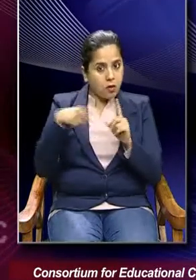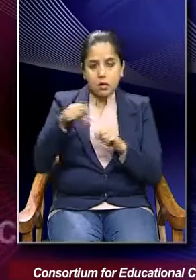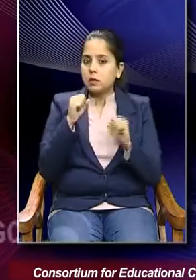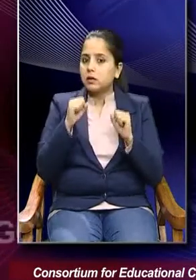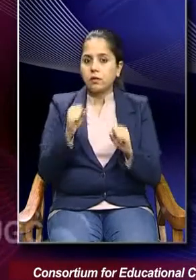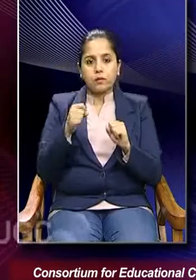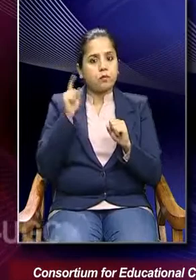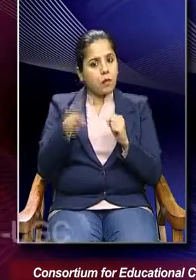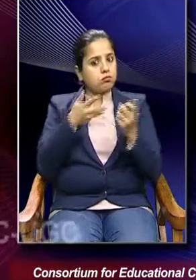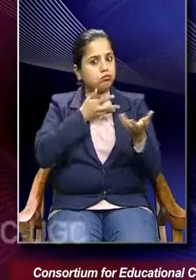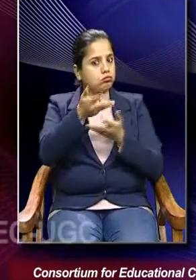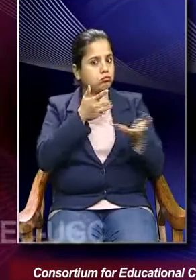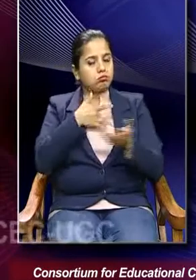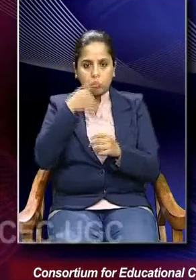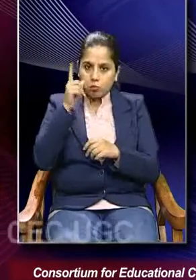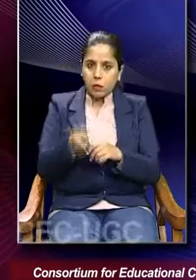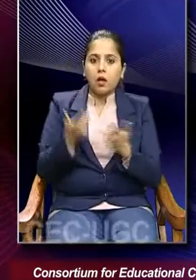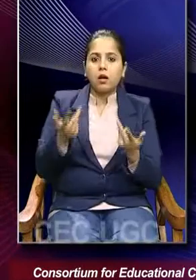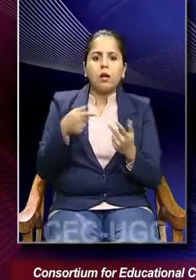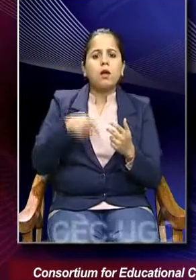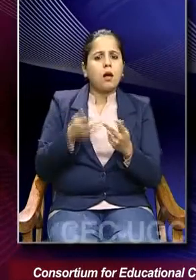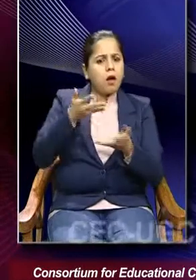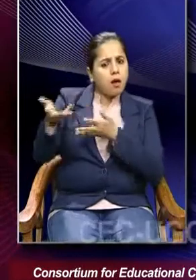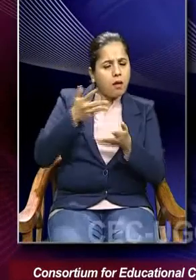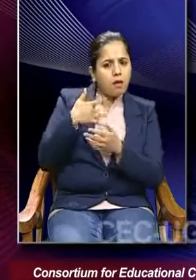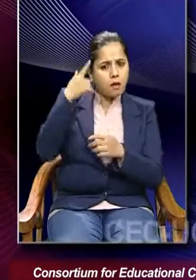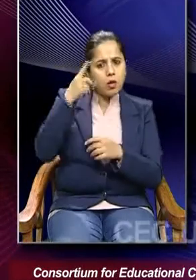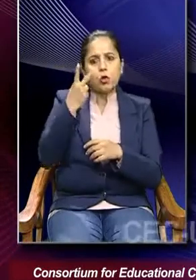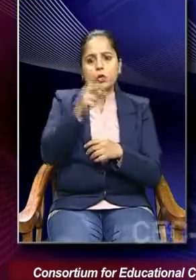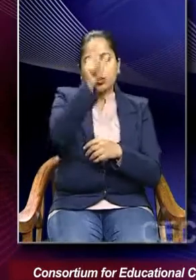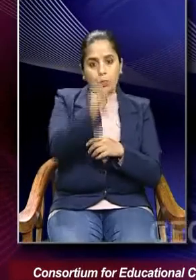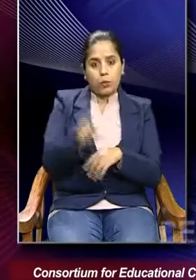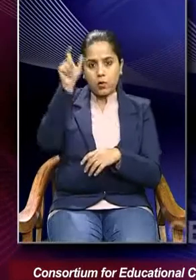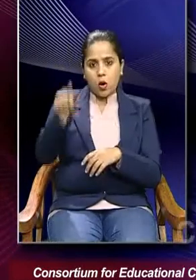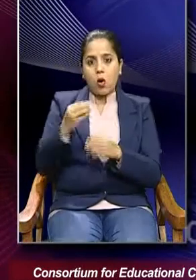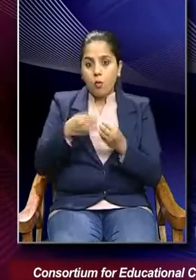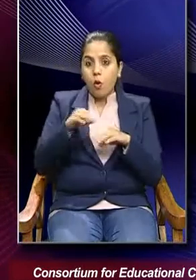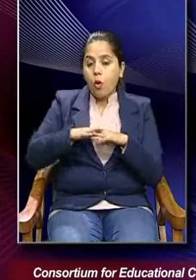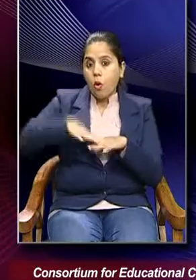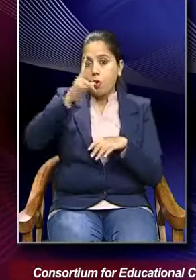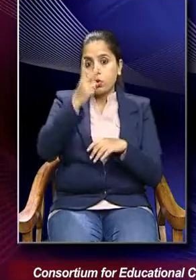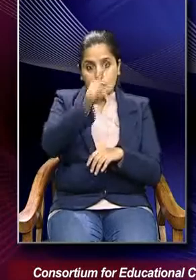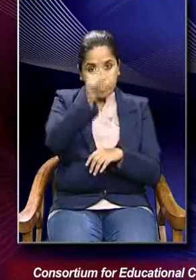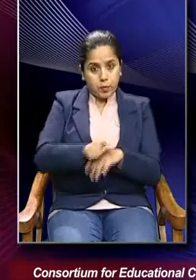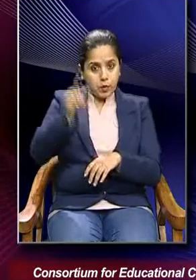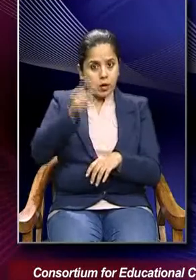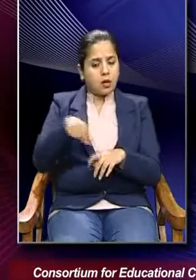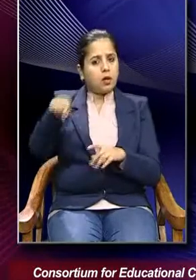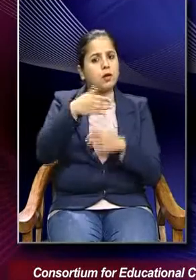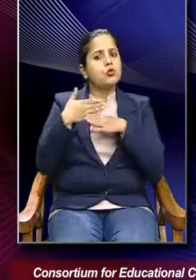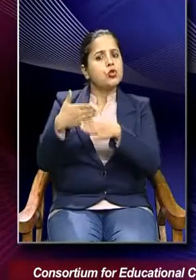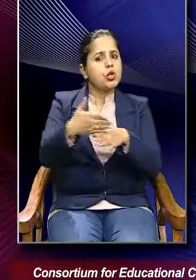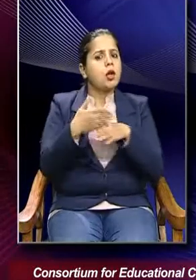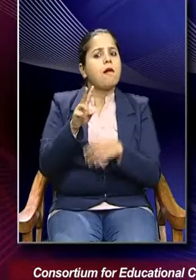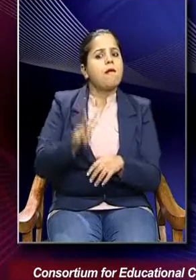has to be there. And interaction means two individuals or more than two individuals are sharing the